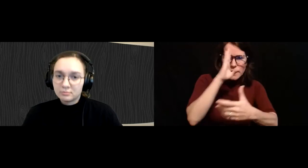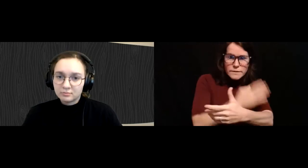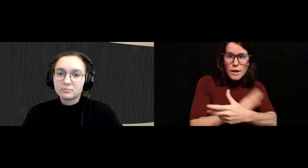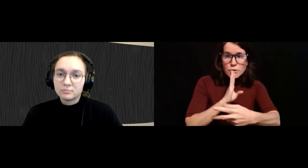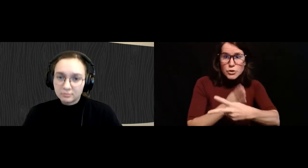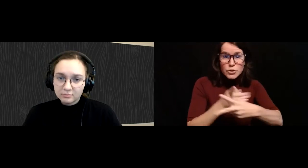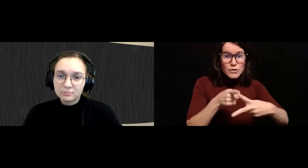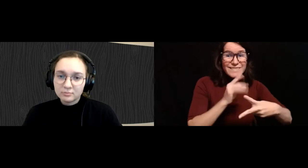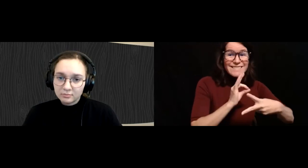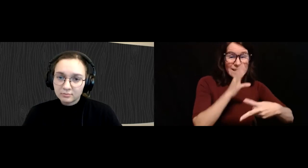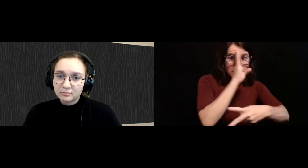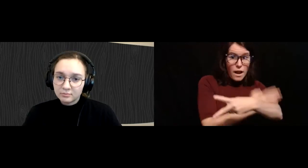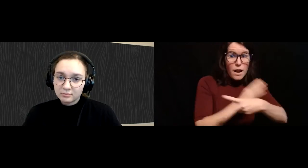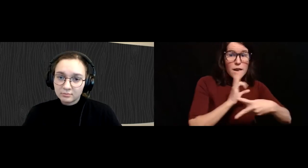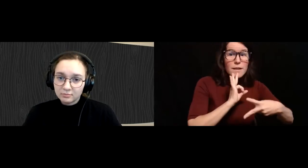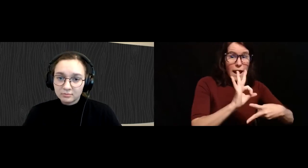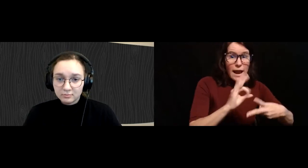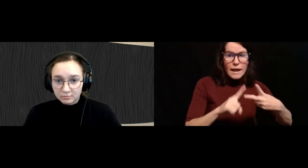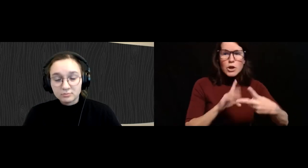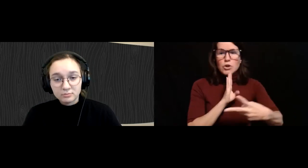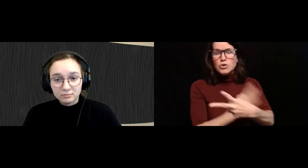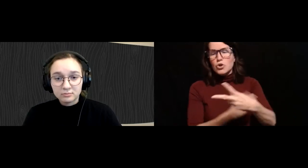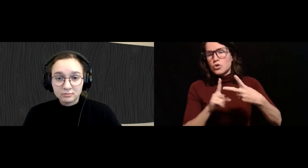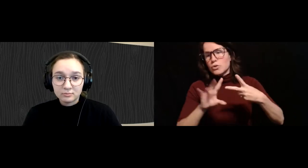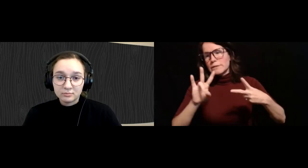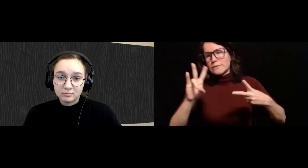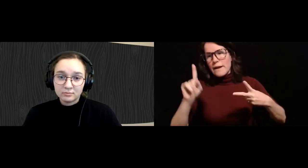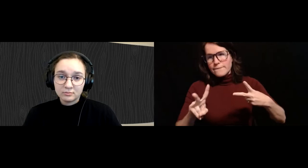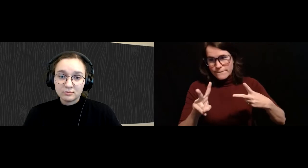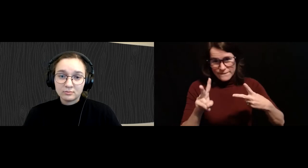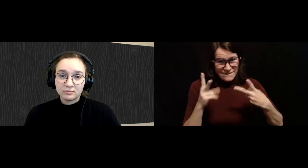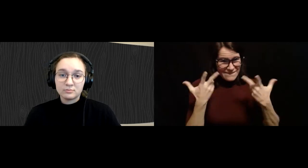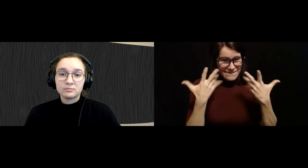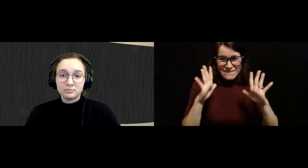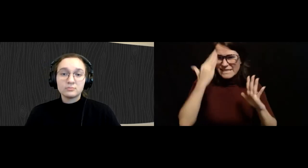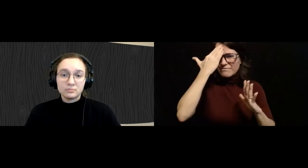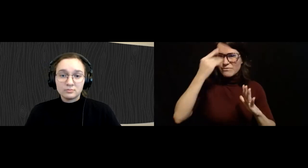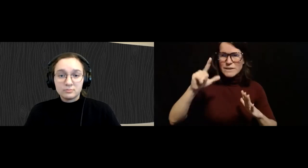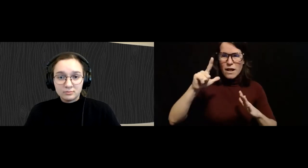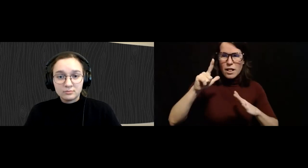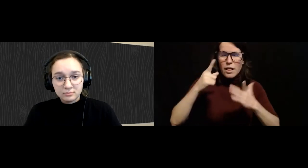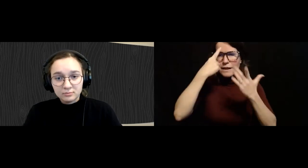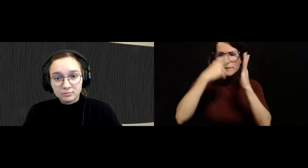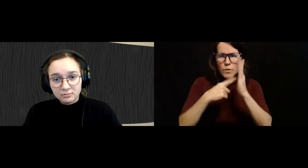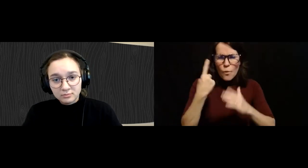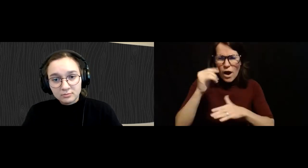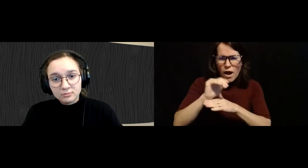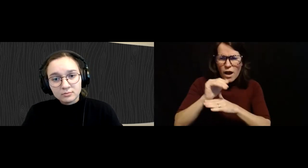people can't communicate, but for my son and daughter, and my my daughter's 7.5, my son is 9.